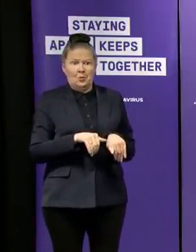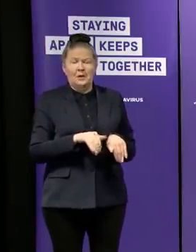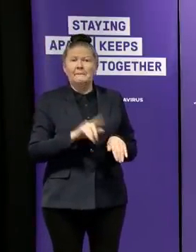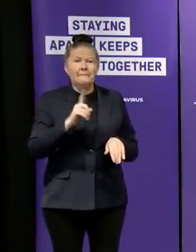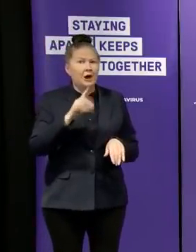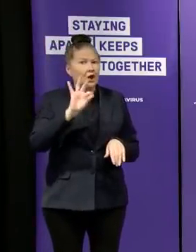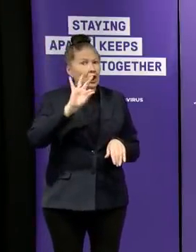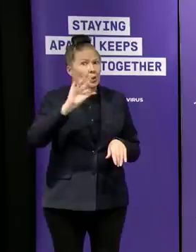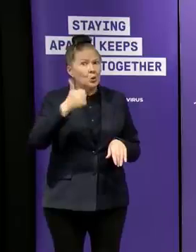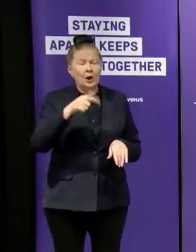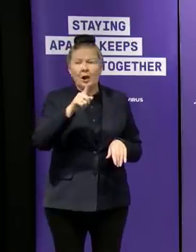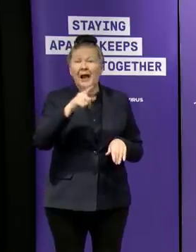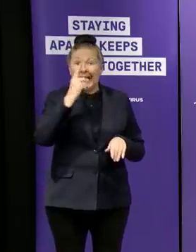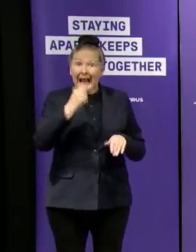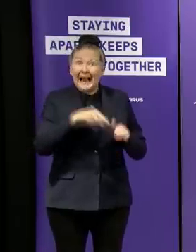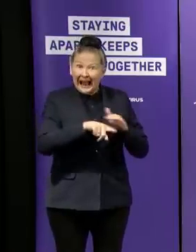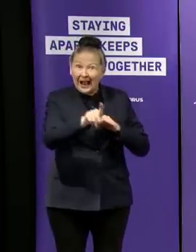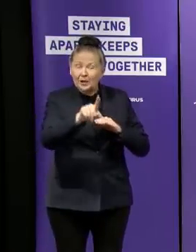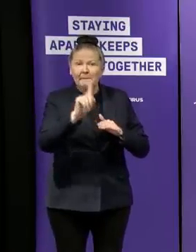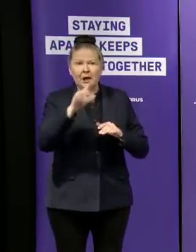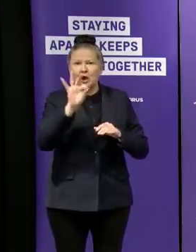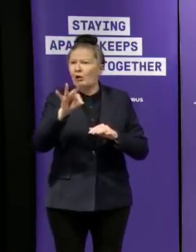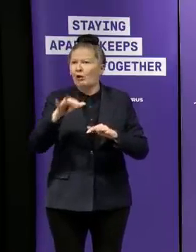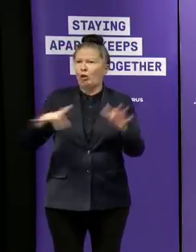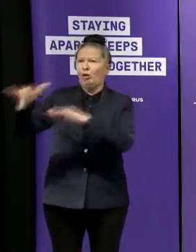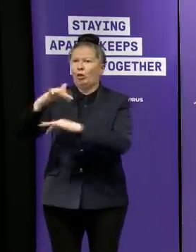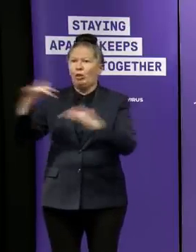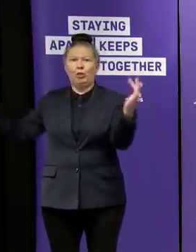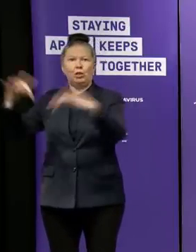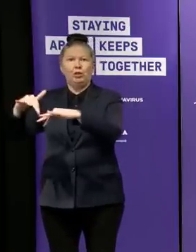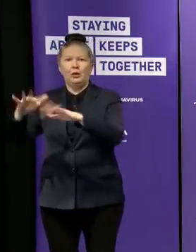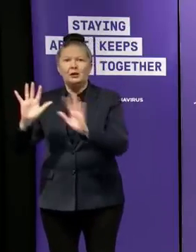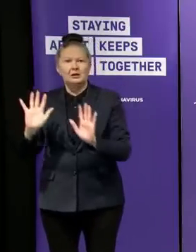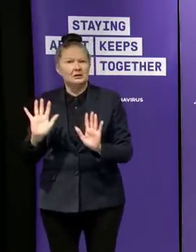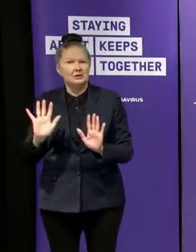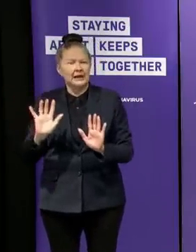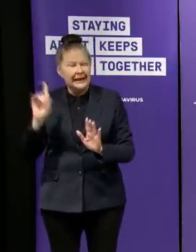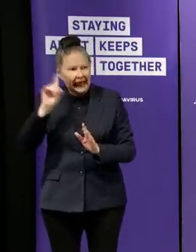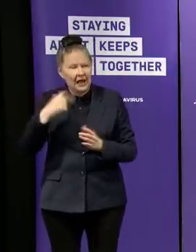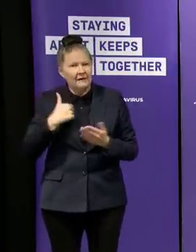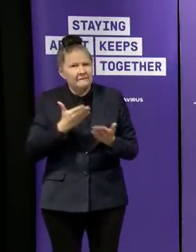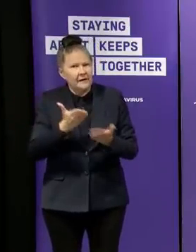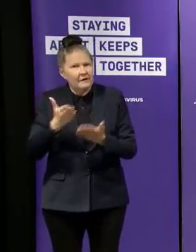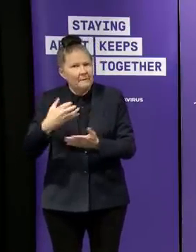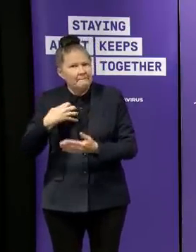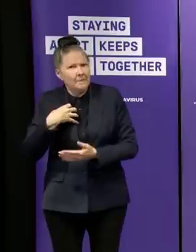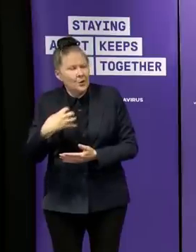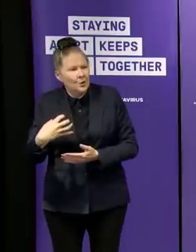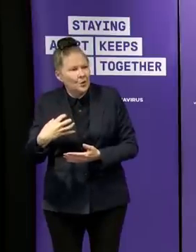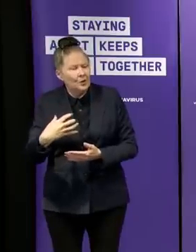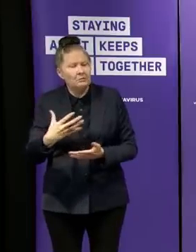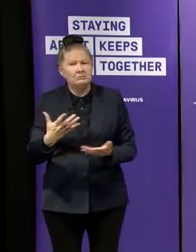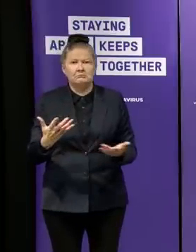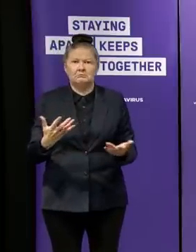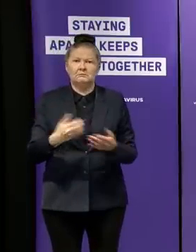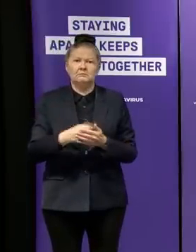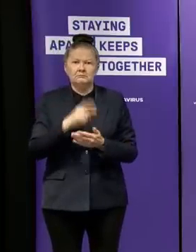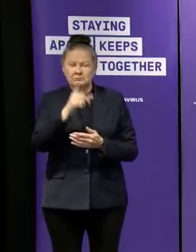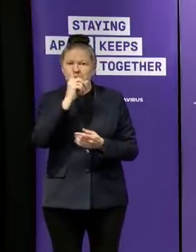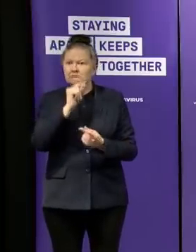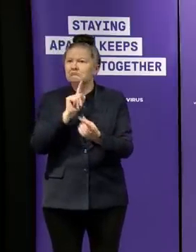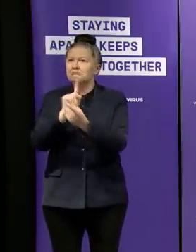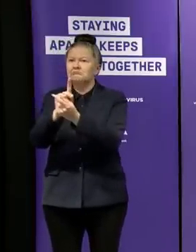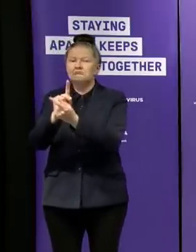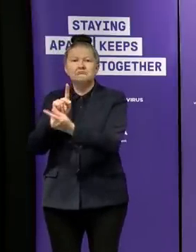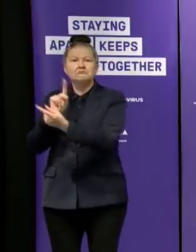groups just for the sake of it. But there are more options now, because you've got the ability to connect with others,